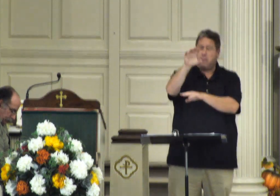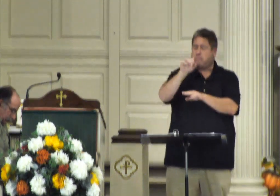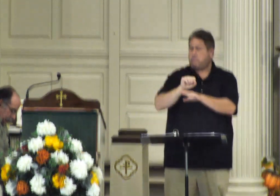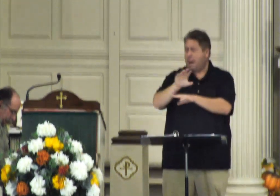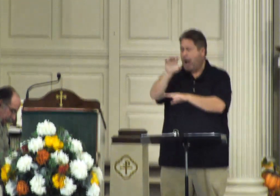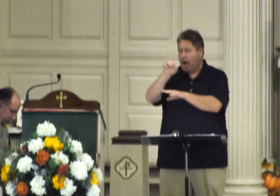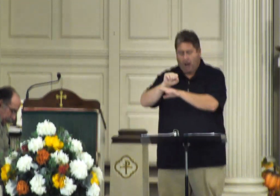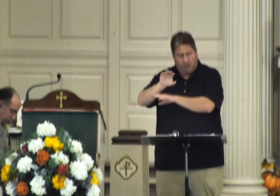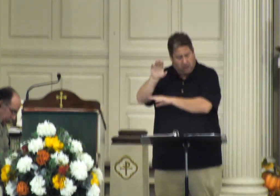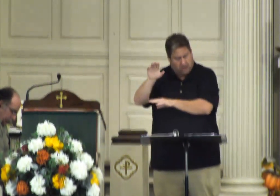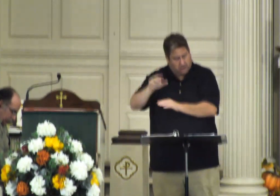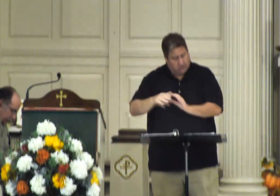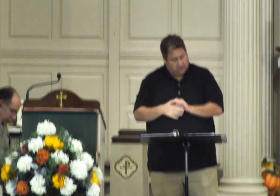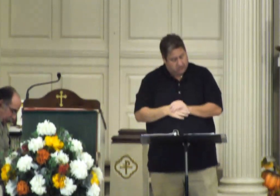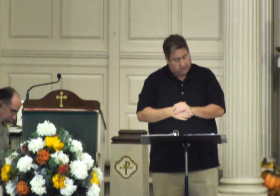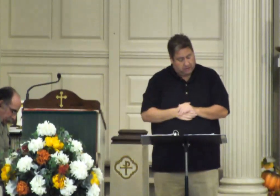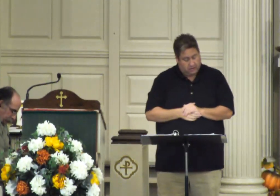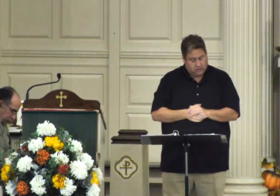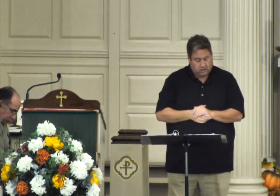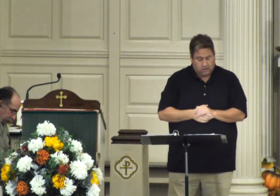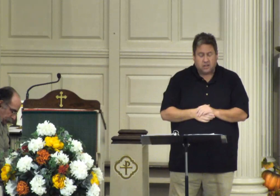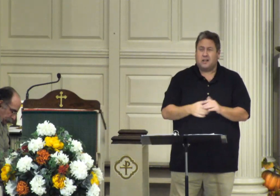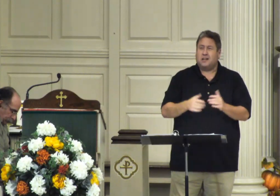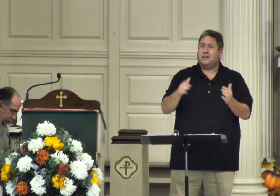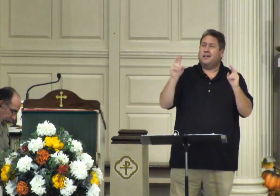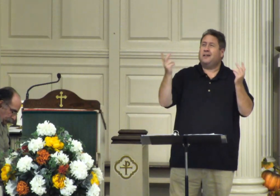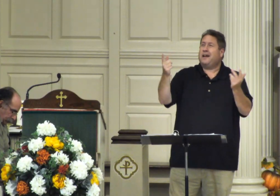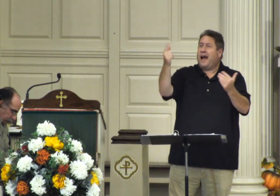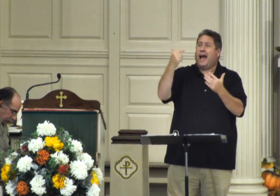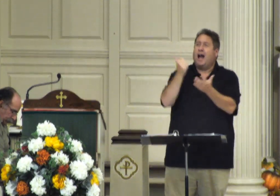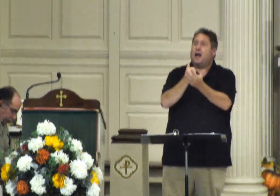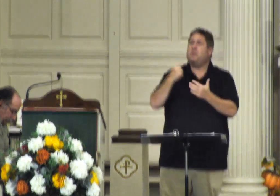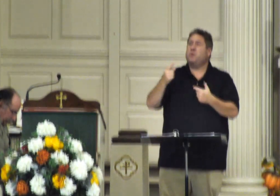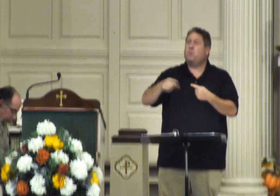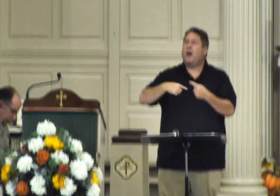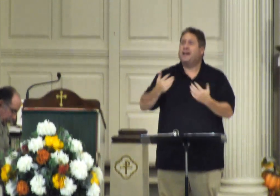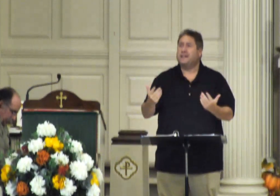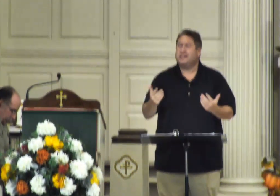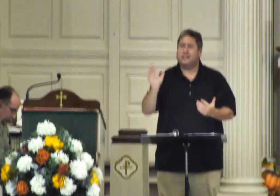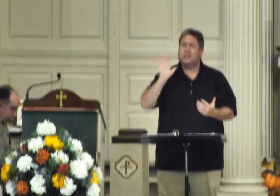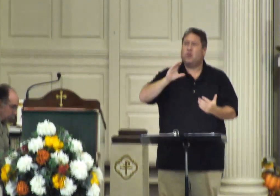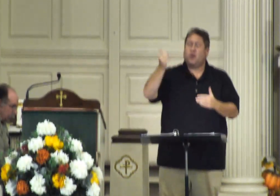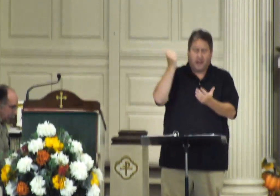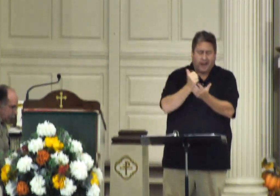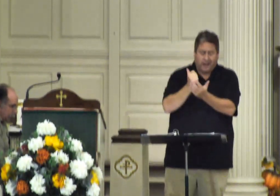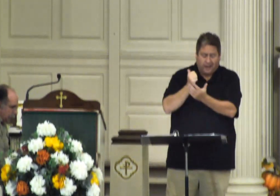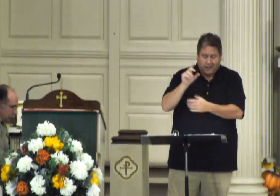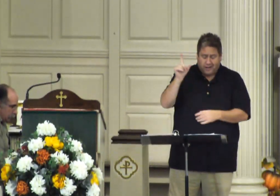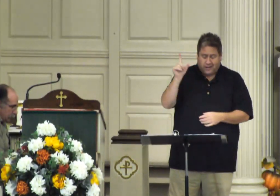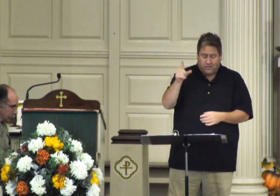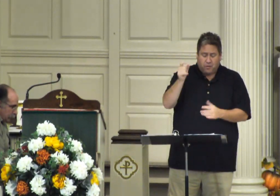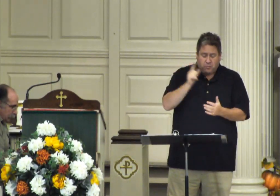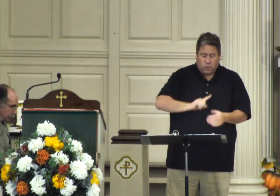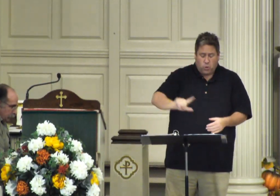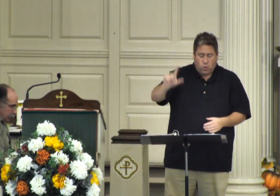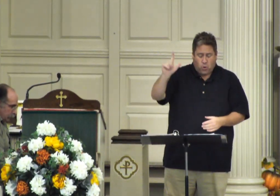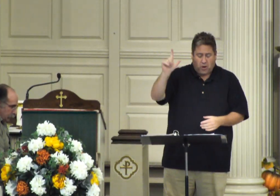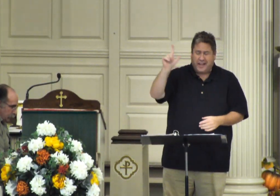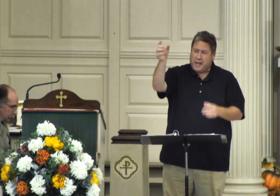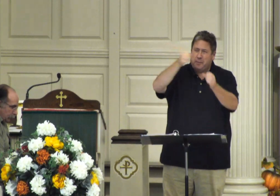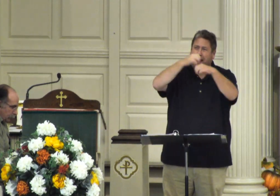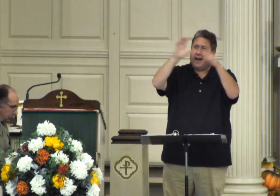Whence shall help come to me? My help is from the Lord, who